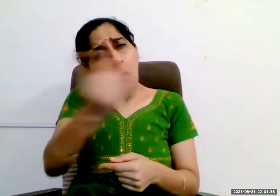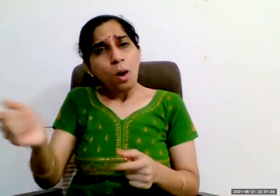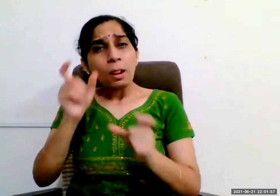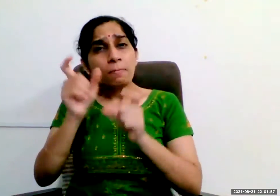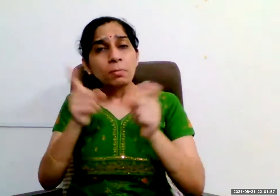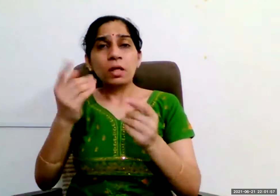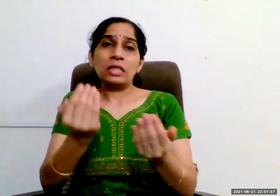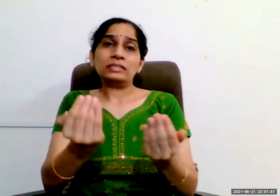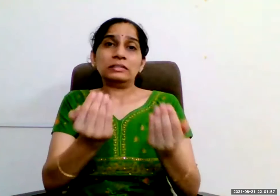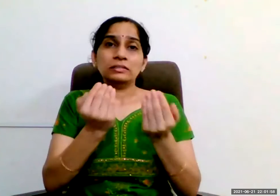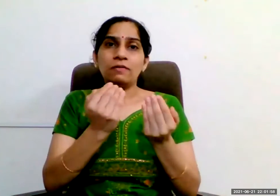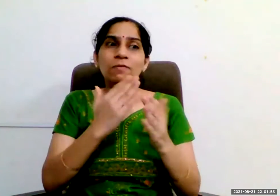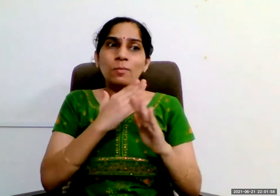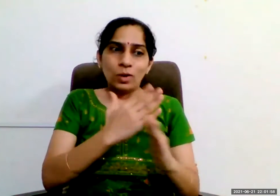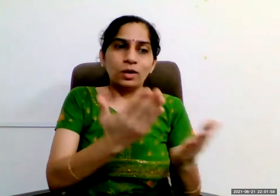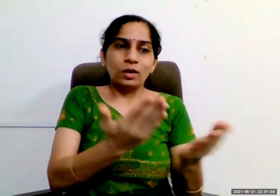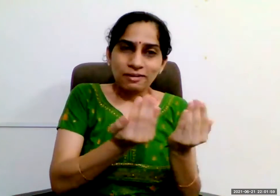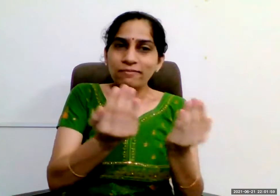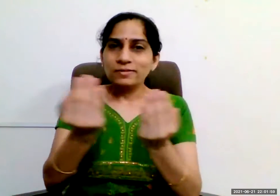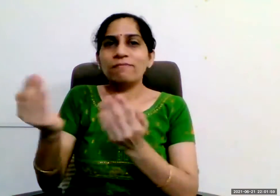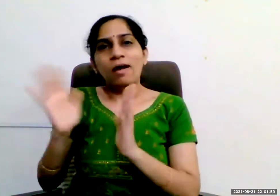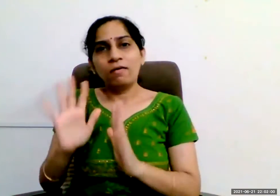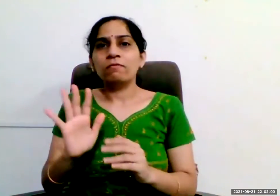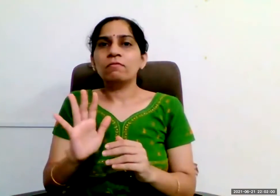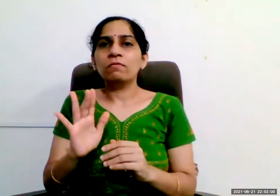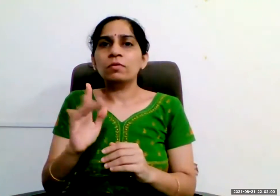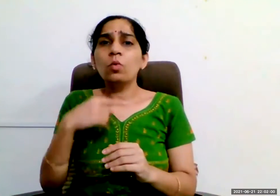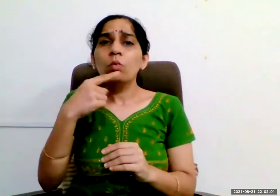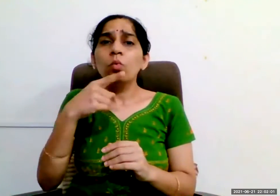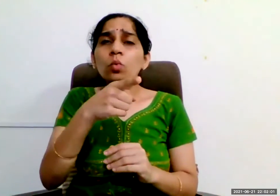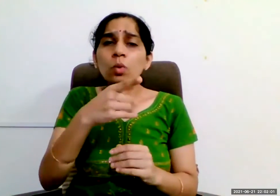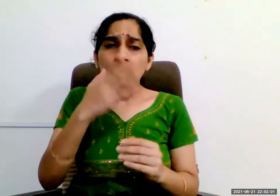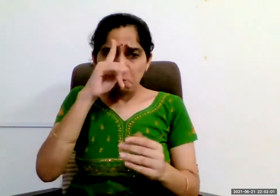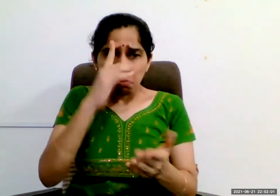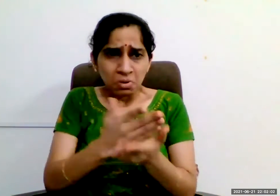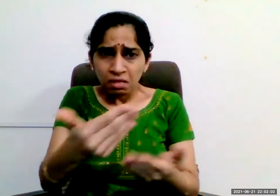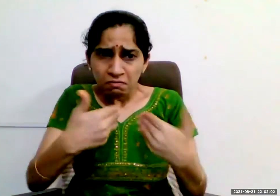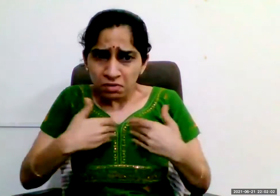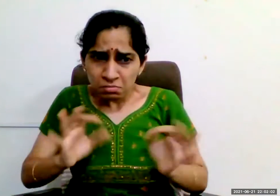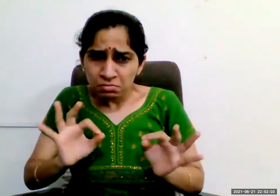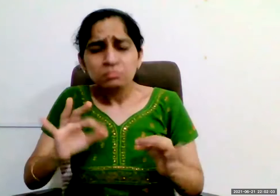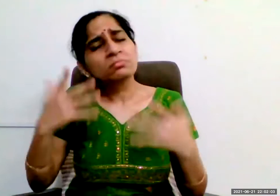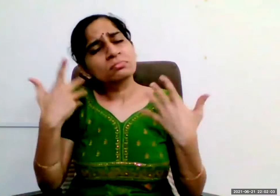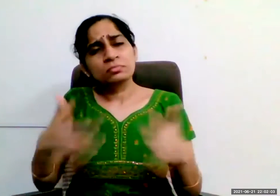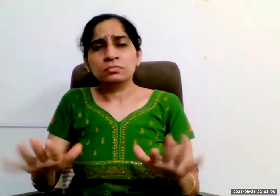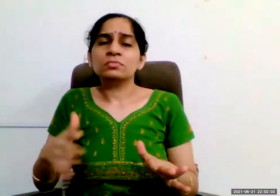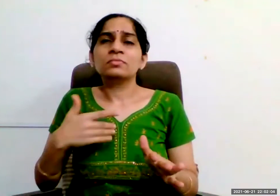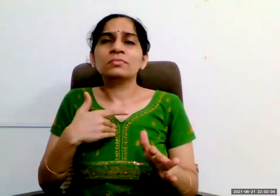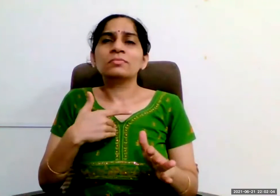those who do not believe in him, who do not even believe in God. How? Because the food they get, the shelter they